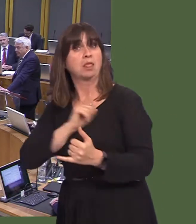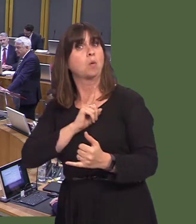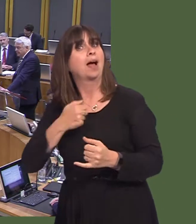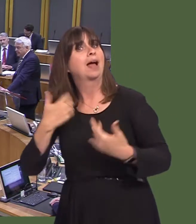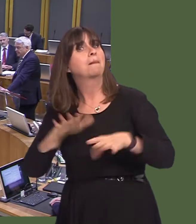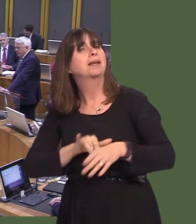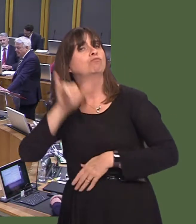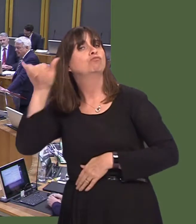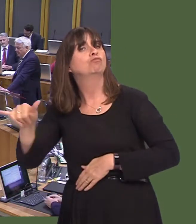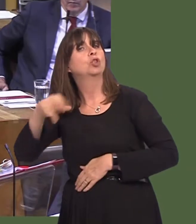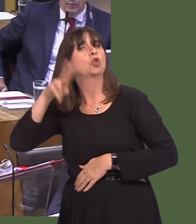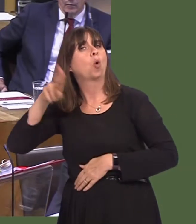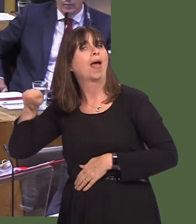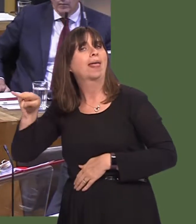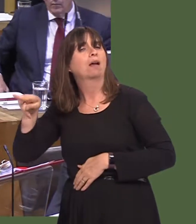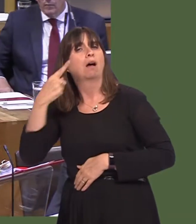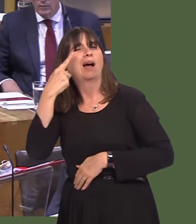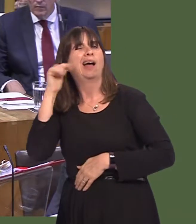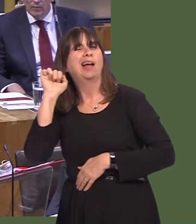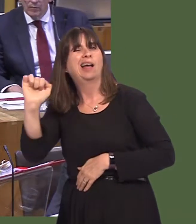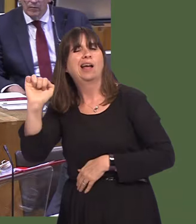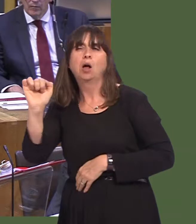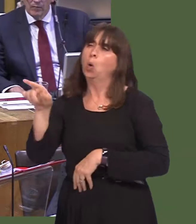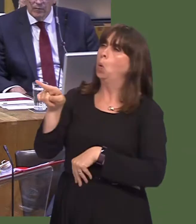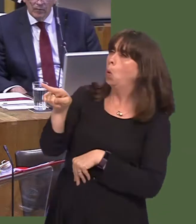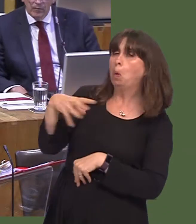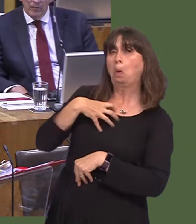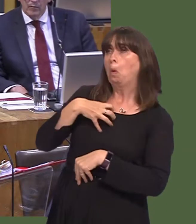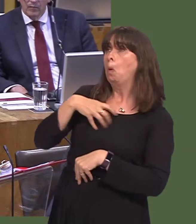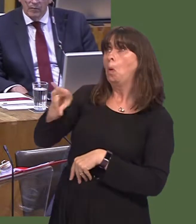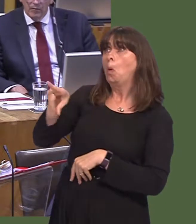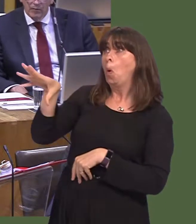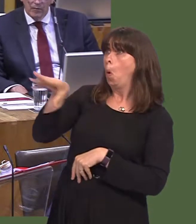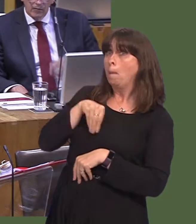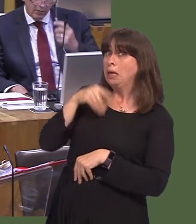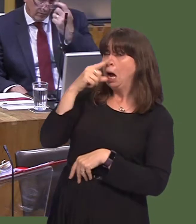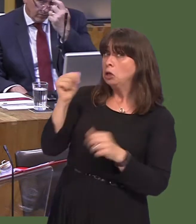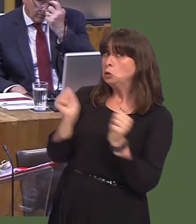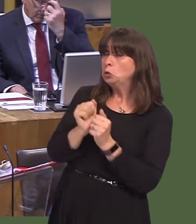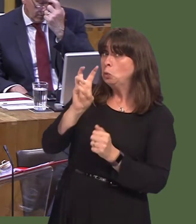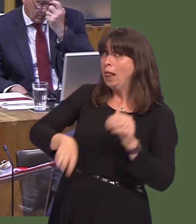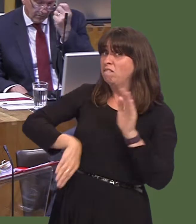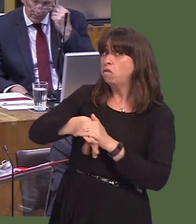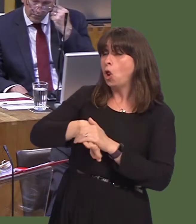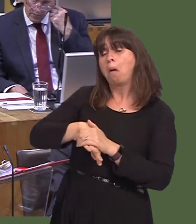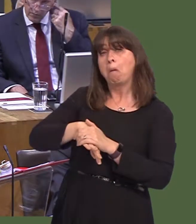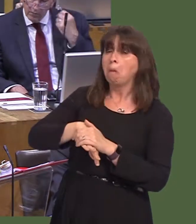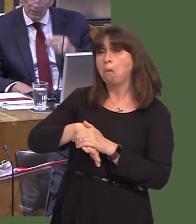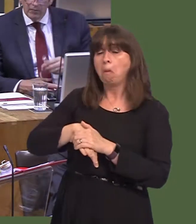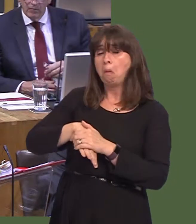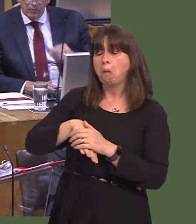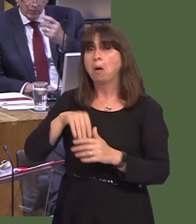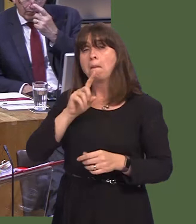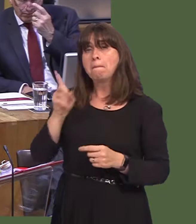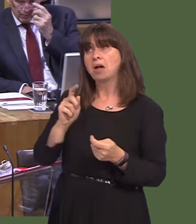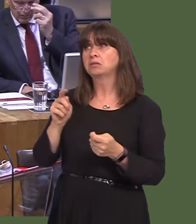Norway, indeed, to see how the situation in Norway worked. An interesting model, not one that fits Wales exactly, but nevertheless, if Norway can